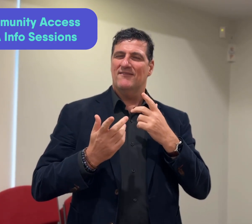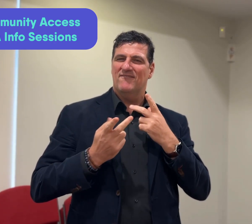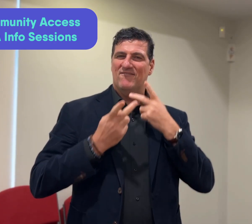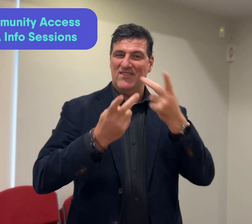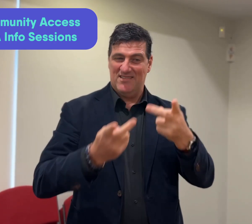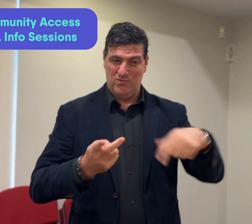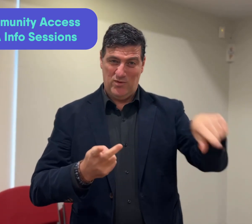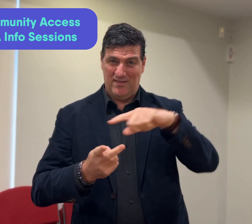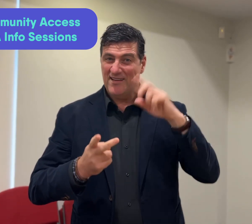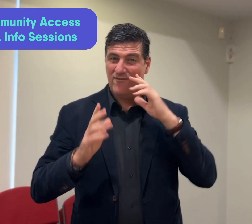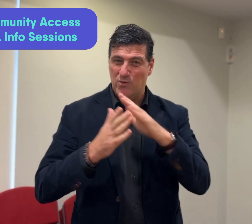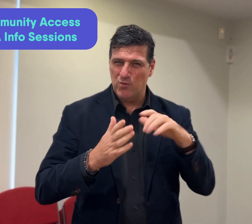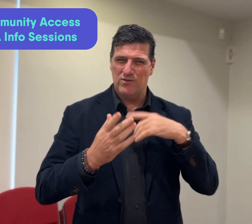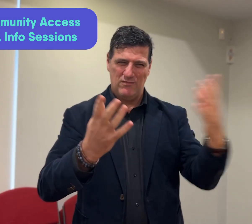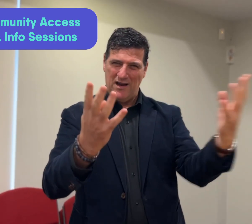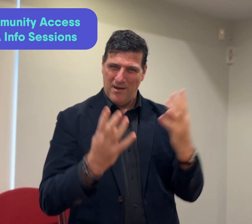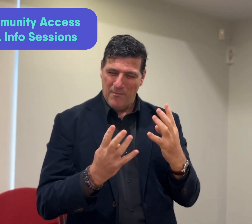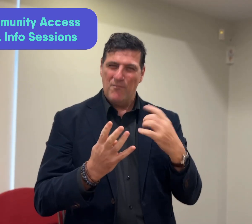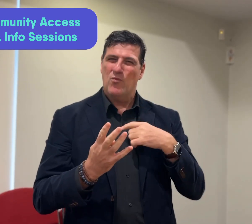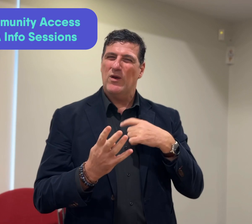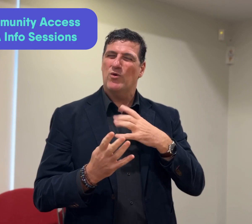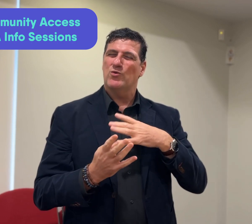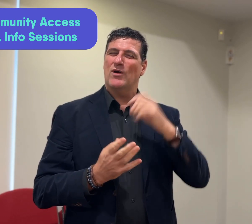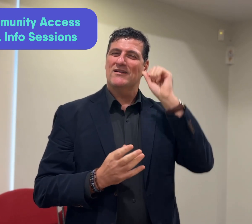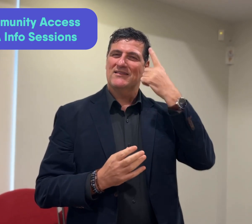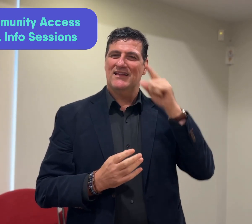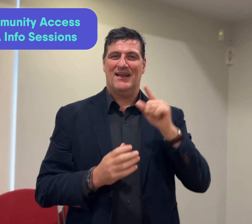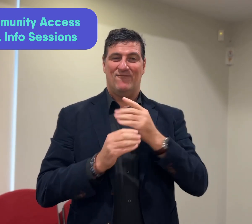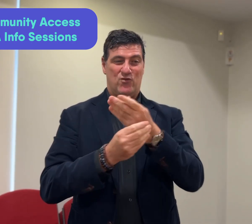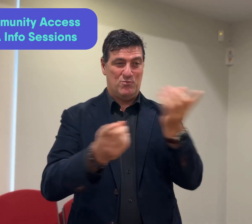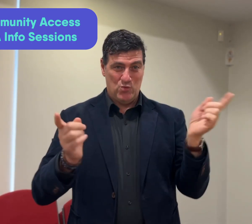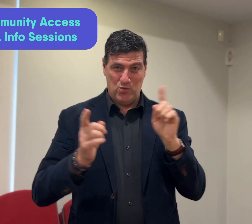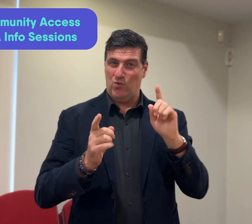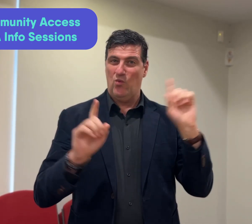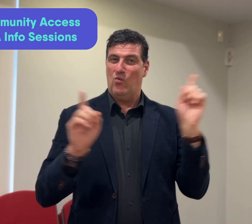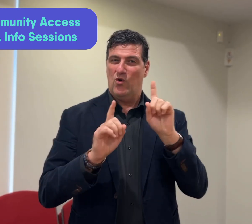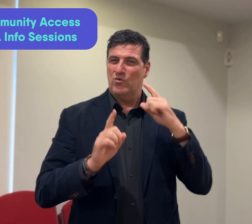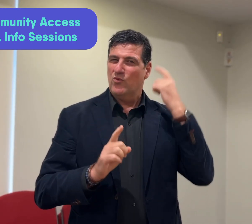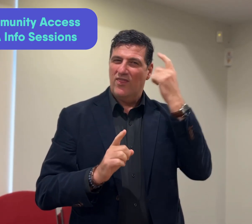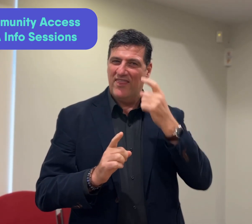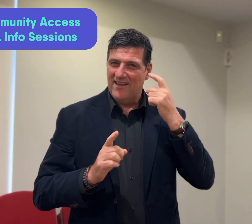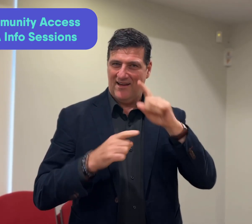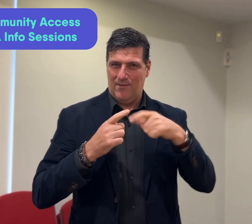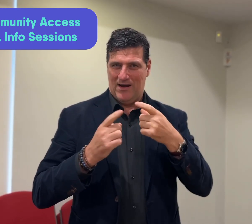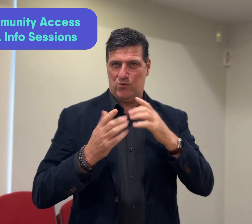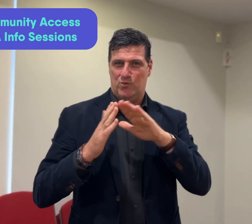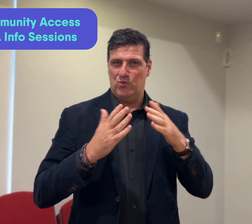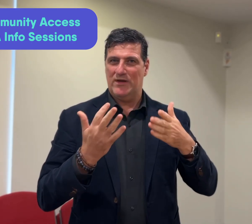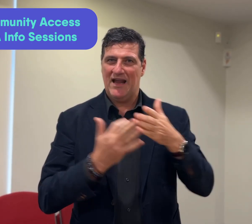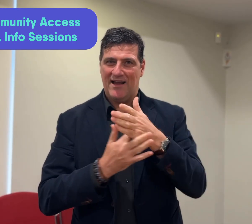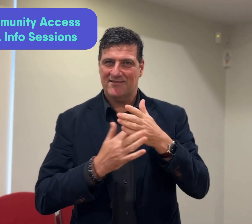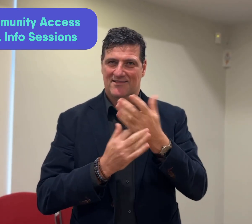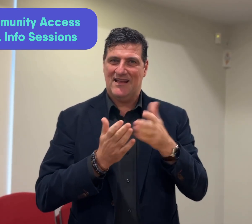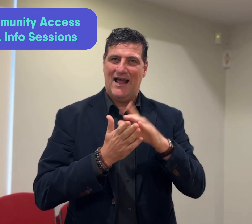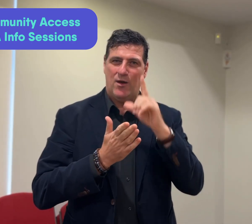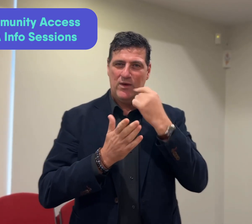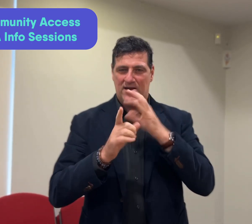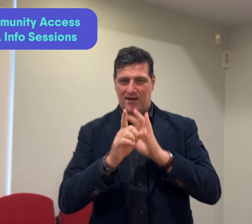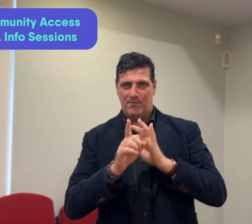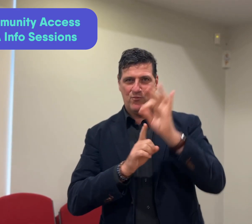Australia, meeting with deaf community, and wanting to understand from all of you what do you think about community access